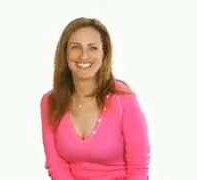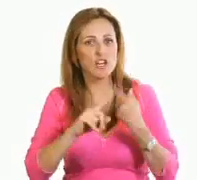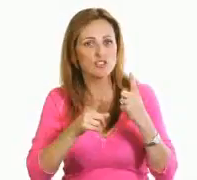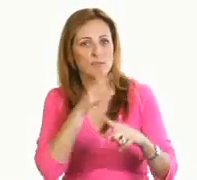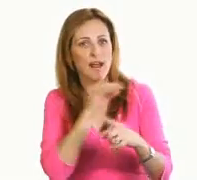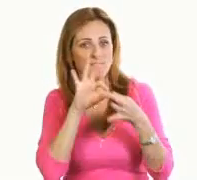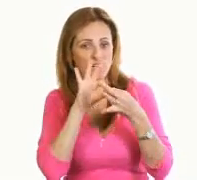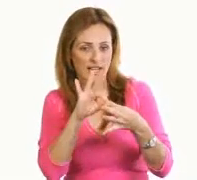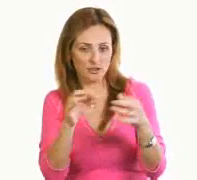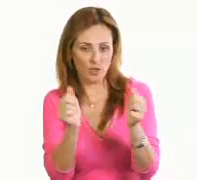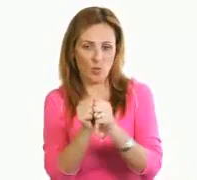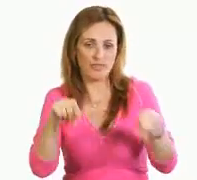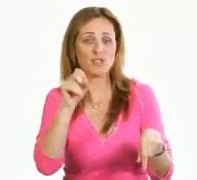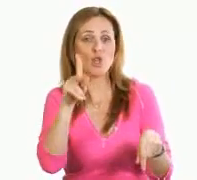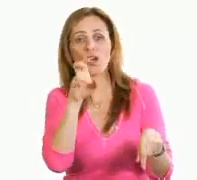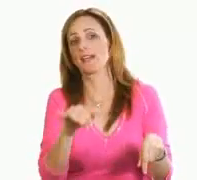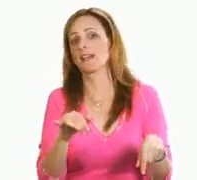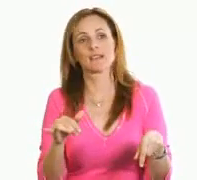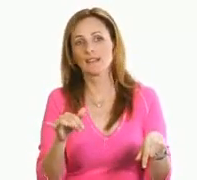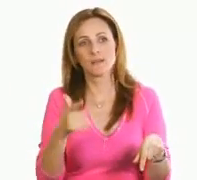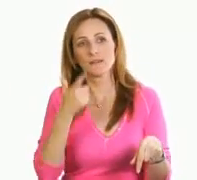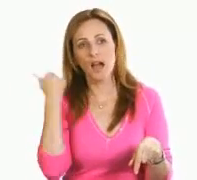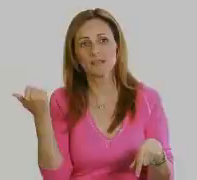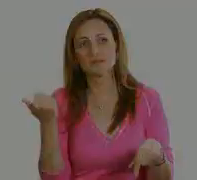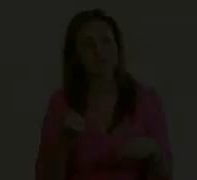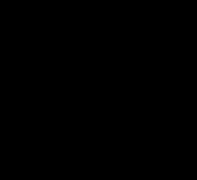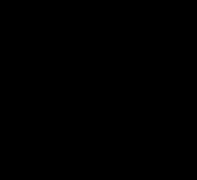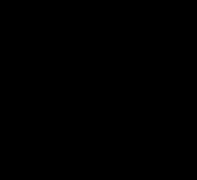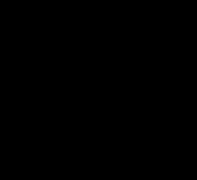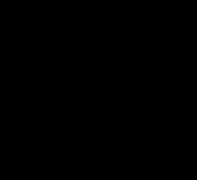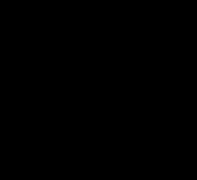I feel so blessed to have this friendship and this relationship with Starkey. I yeah. I think it's really cool. You